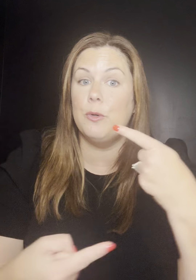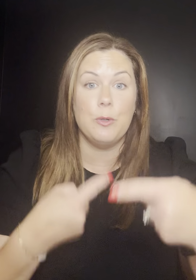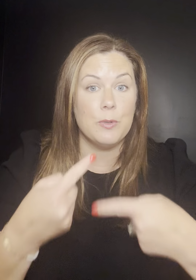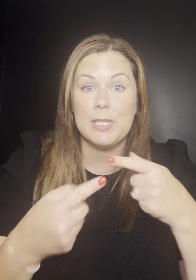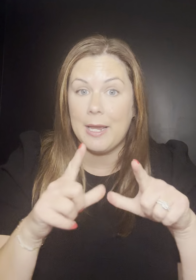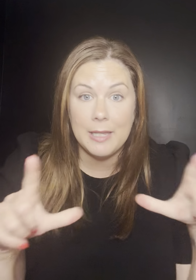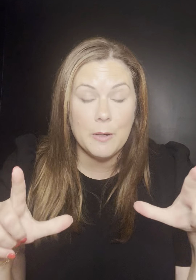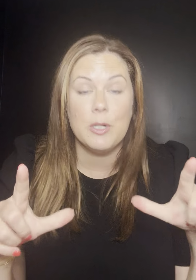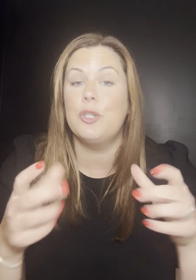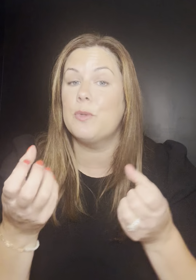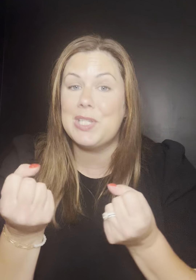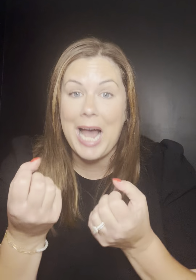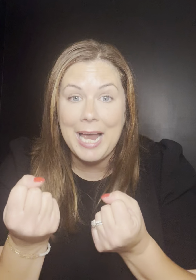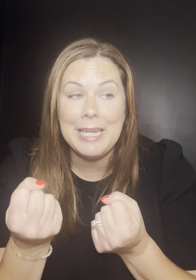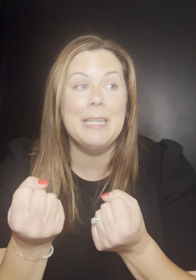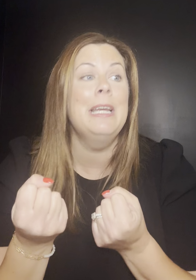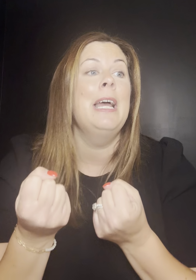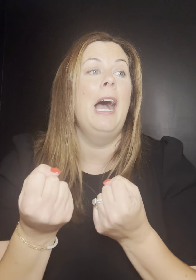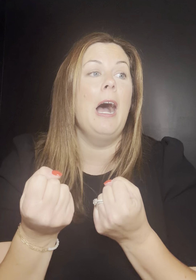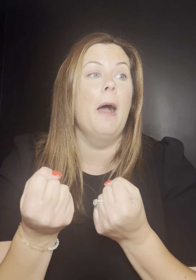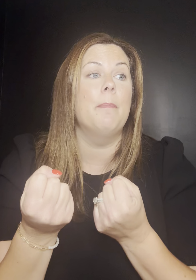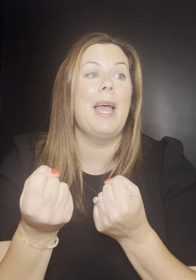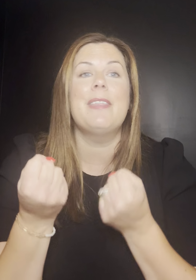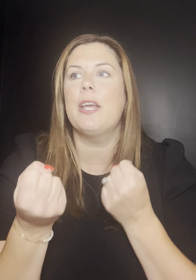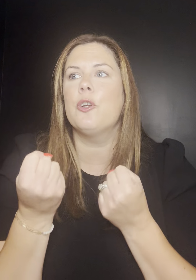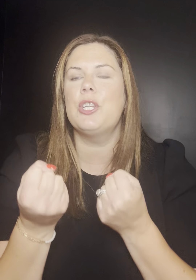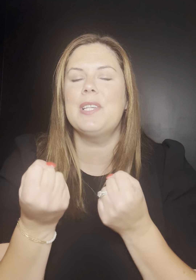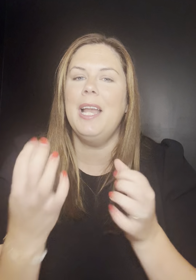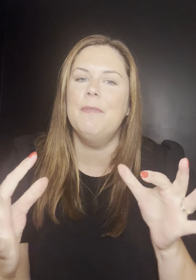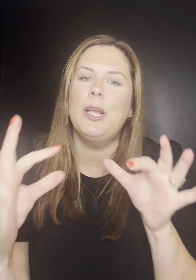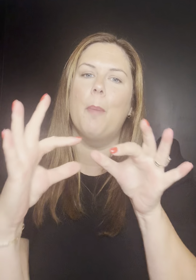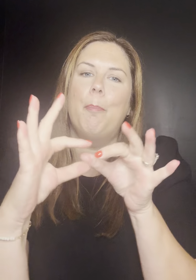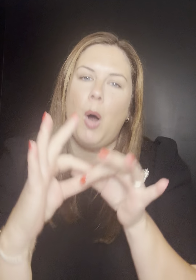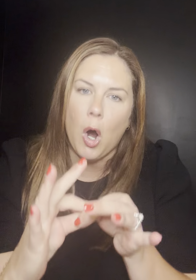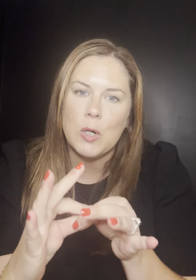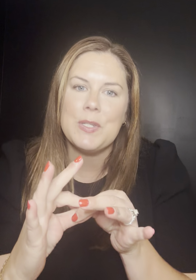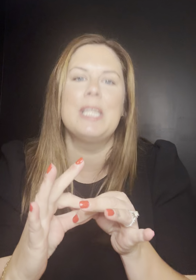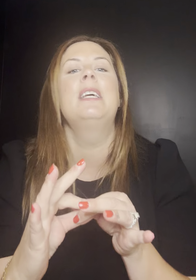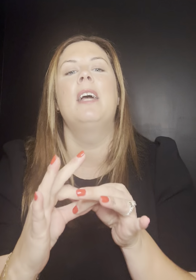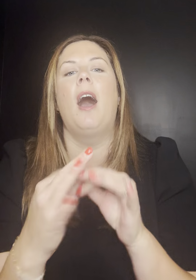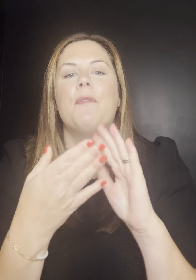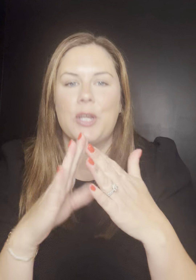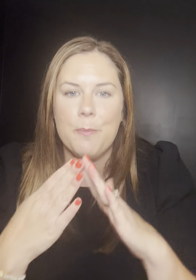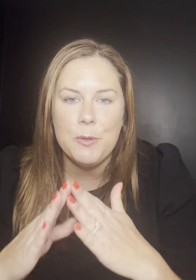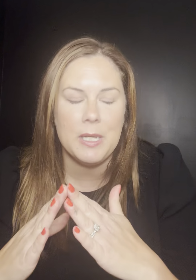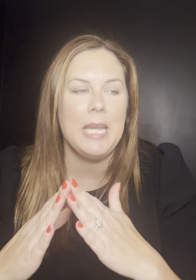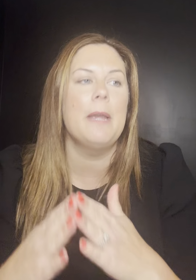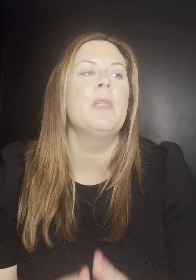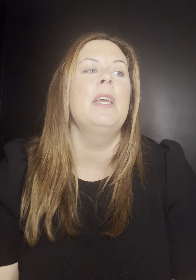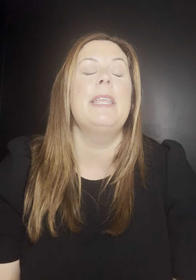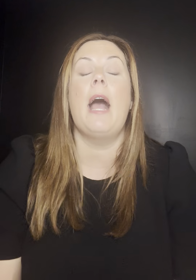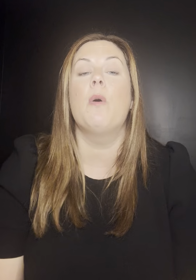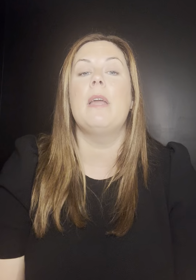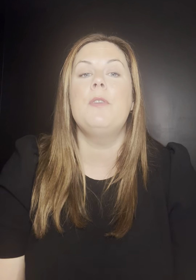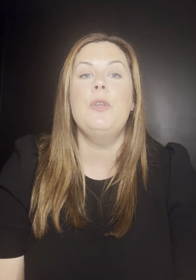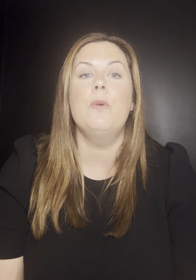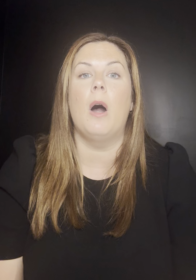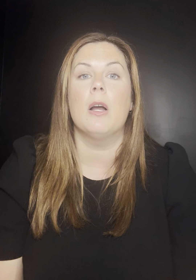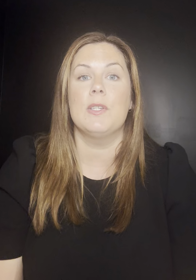you sign, and that you're just kind of like a part of the community. Now, if you are